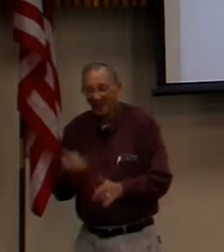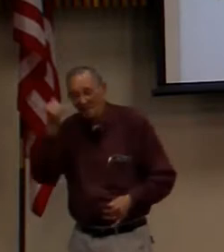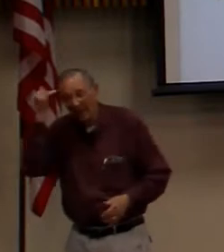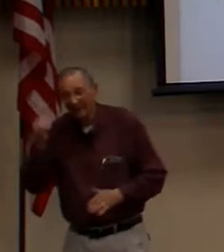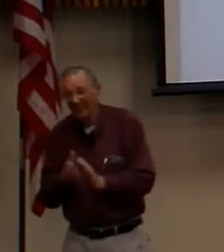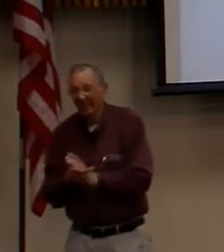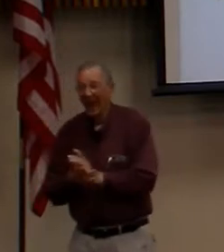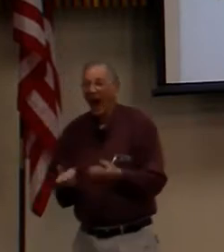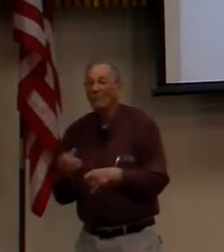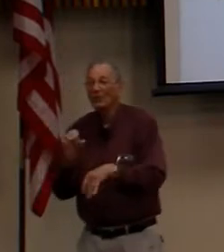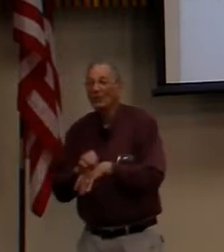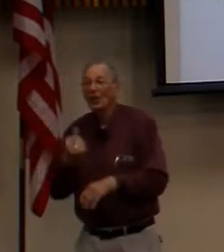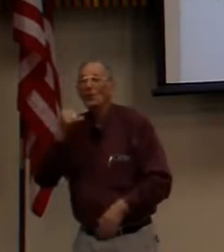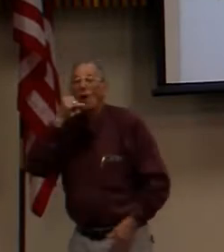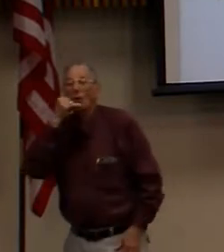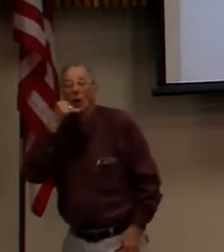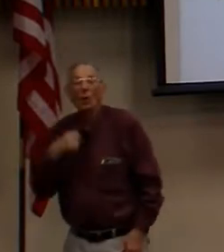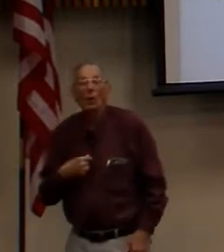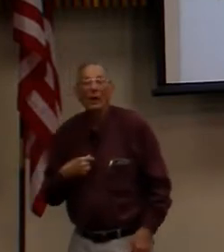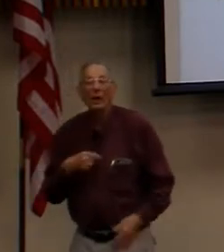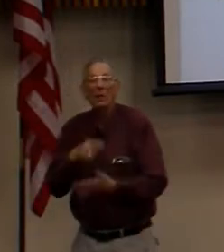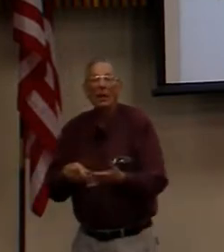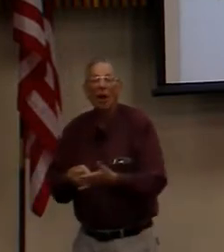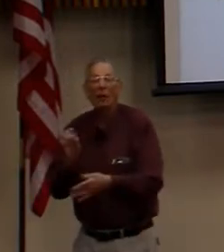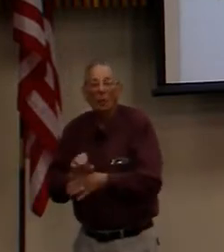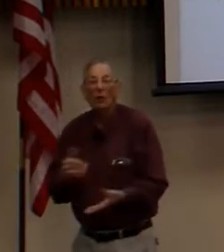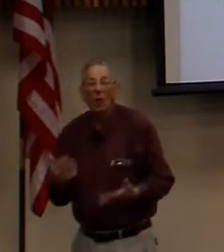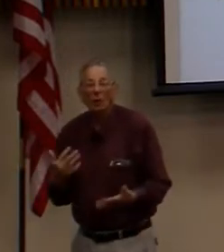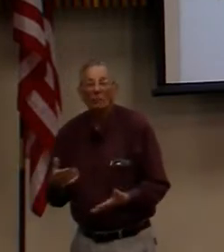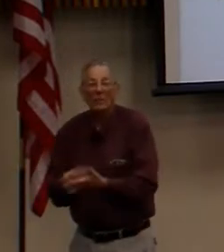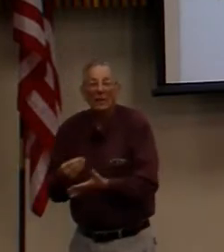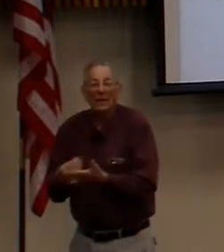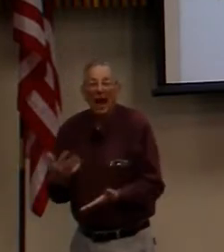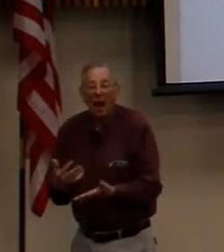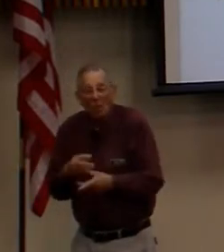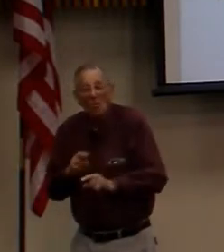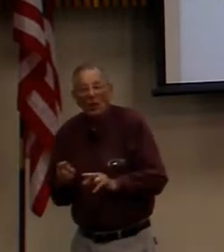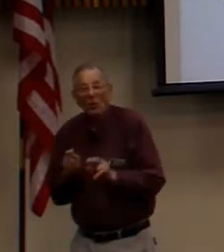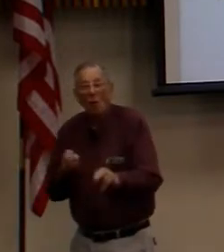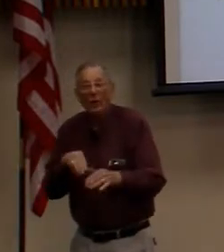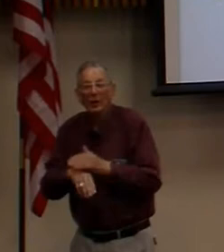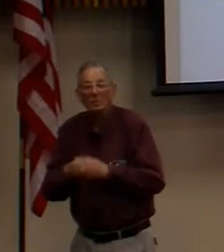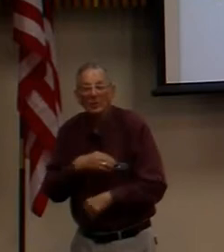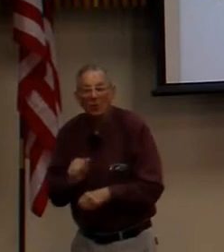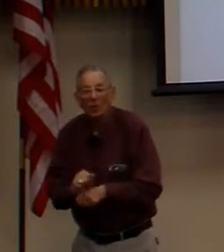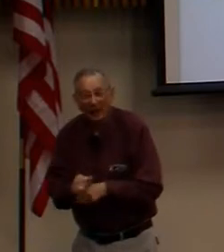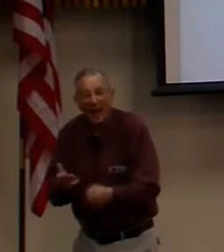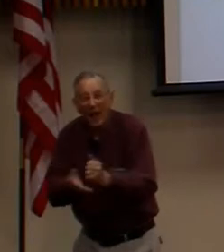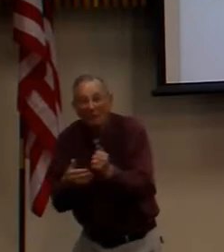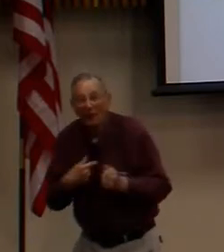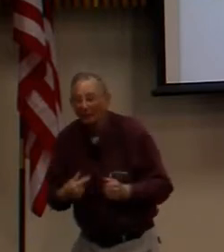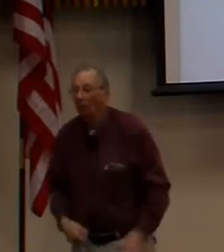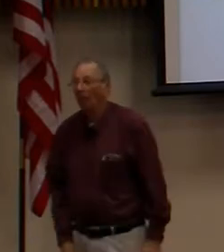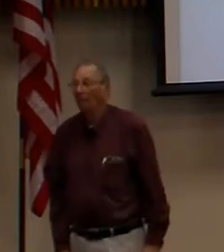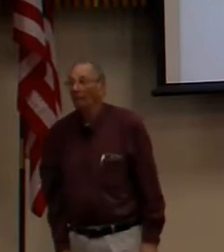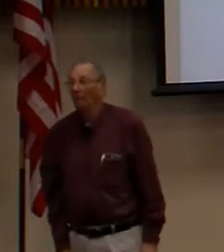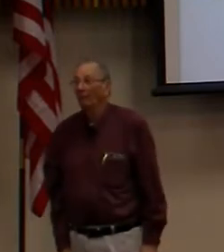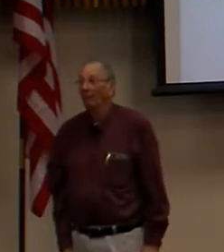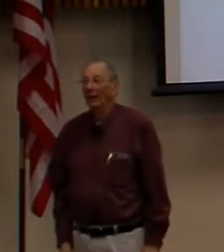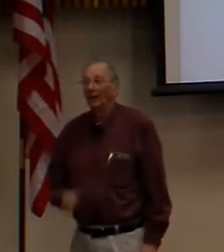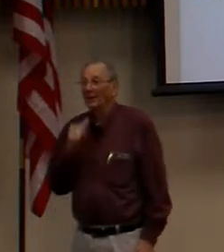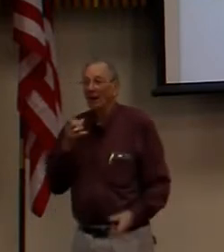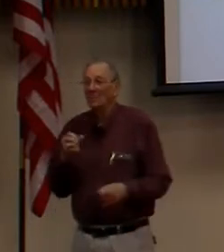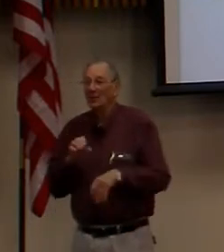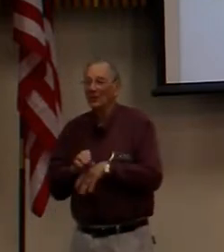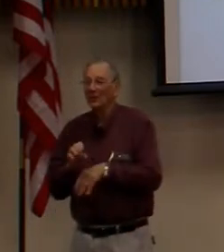mean, how many churches call you and say, hey, we've paid off our building. We've got this cash we want to put into missions. Can you help us? Yeah, I think we